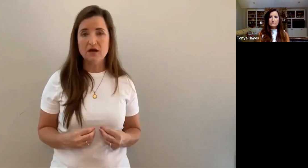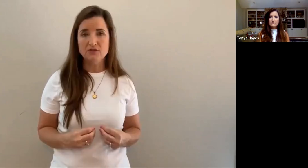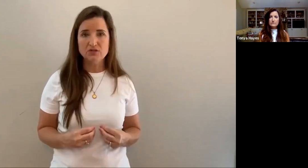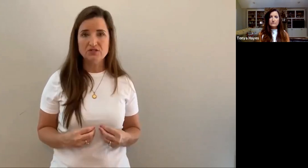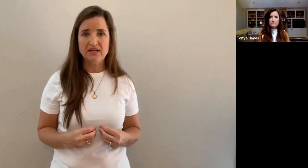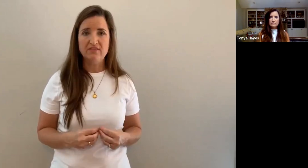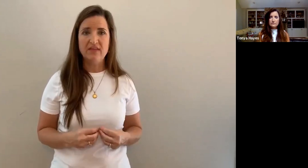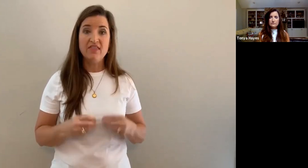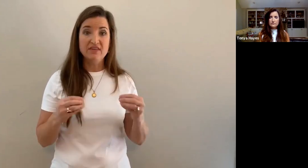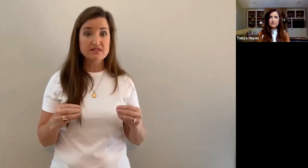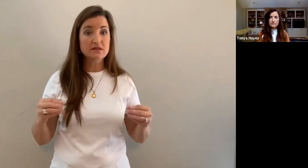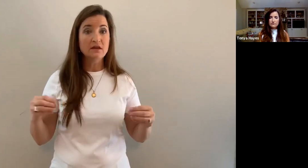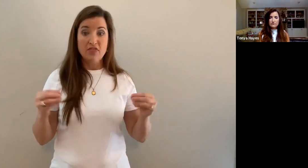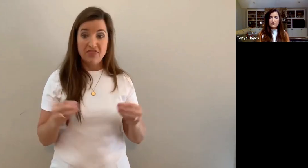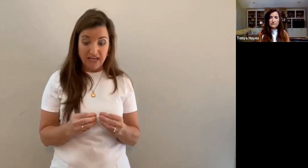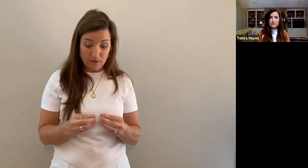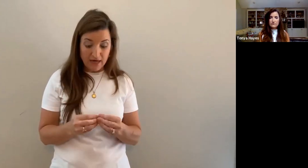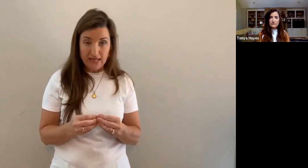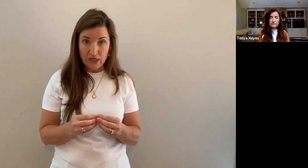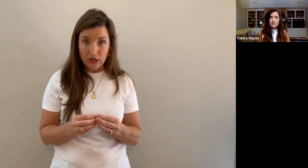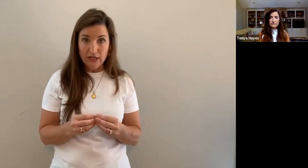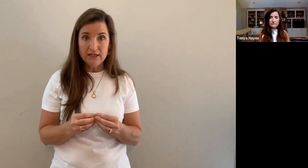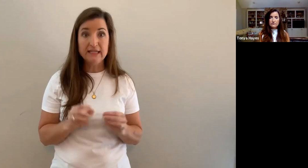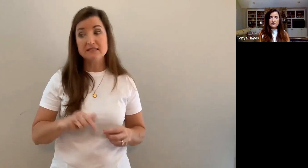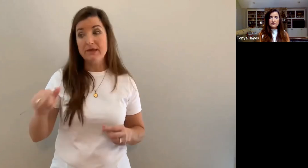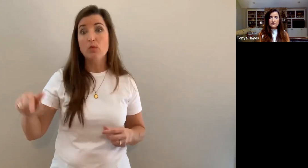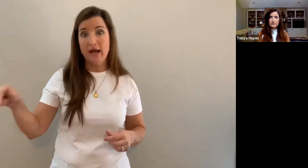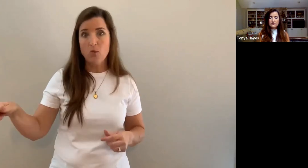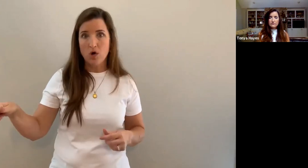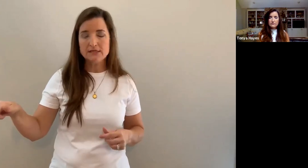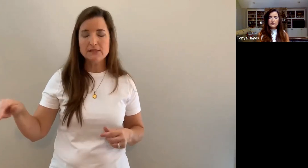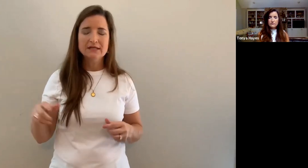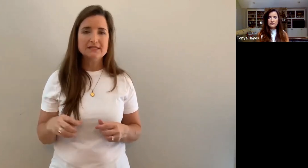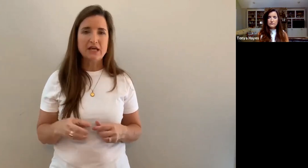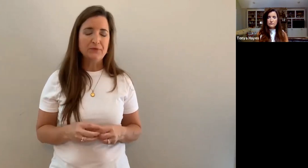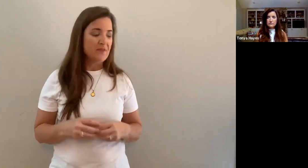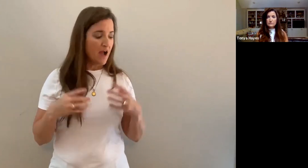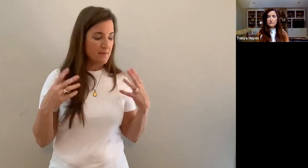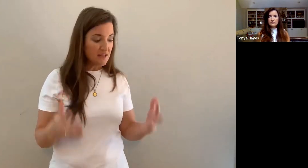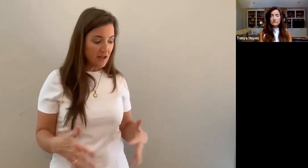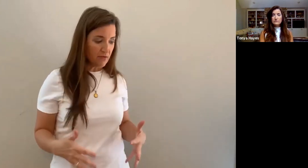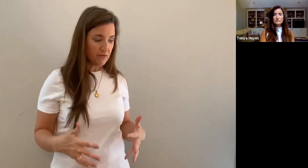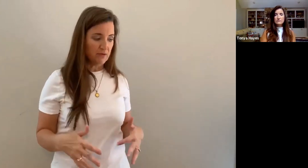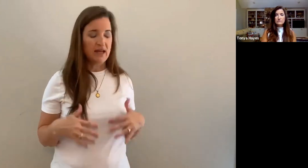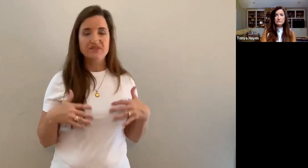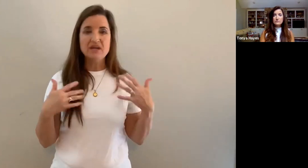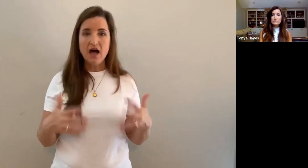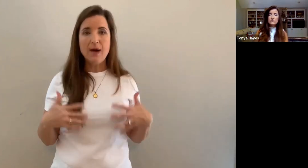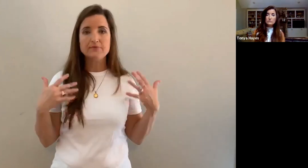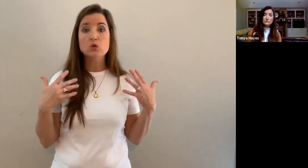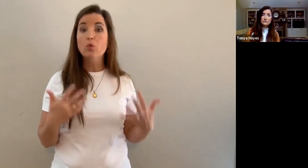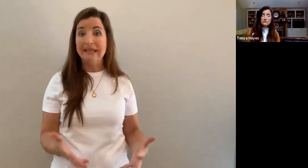very quickly to understand that this thing right here gets me what I want. So I'm going to go through kind